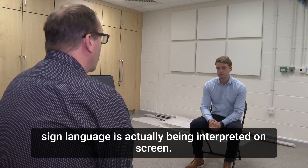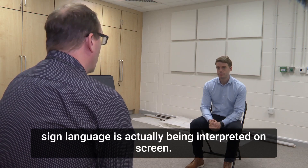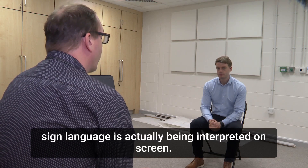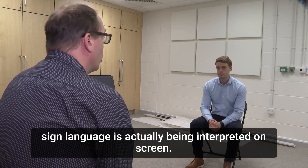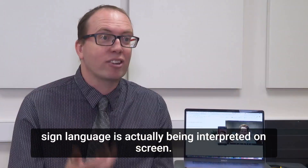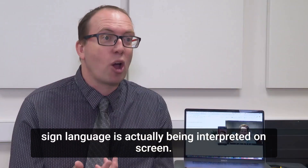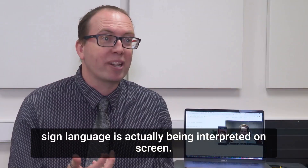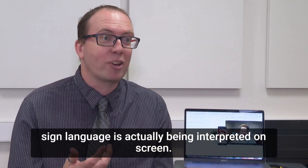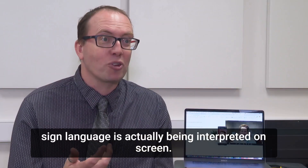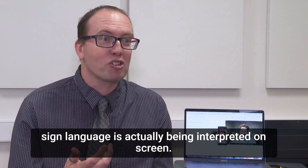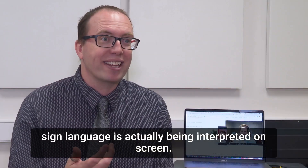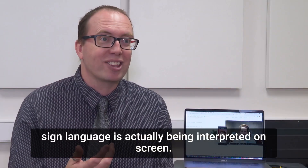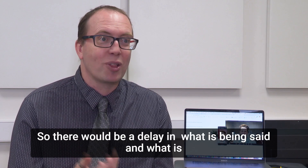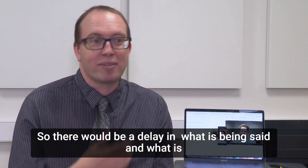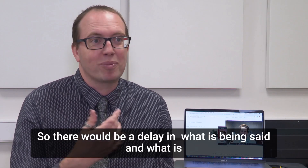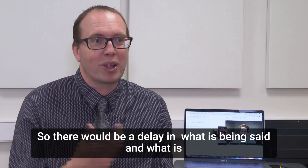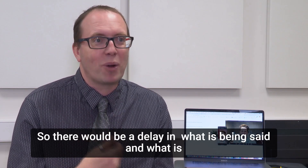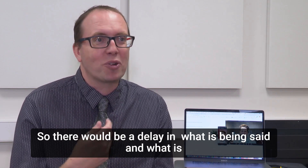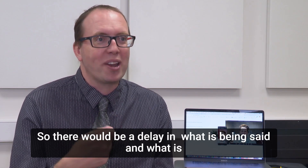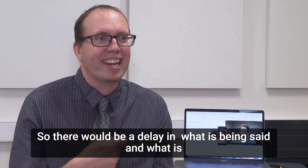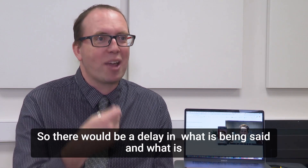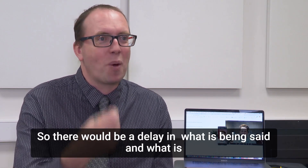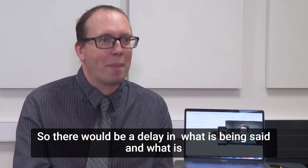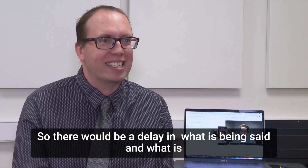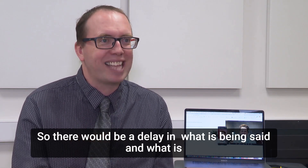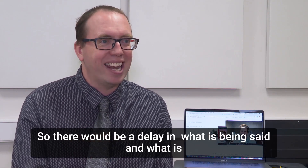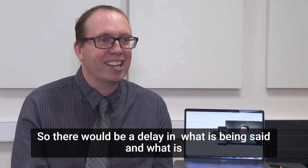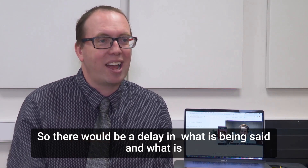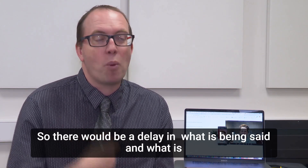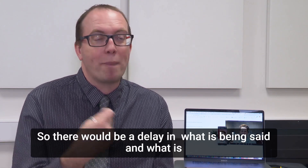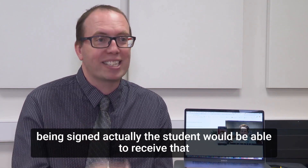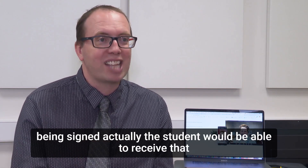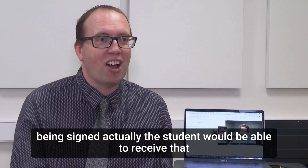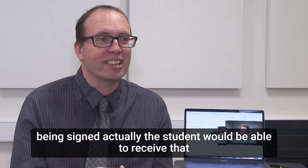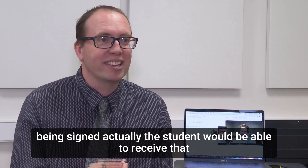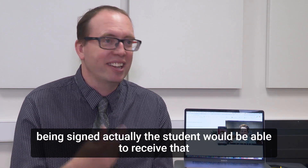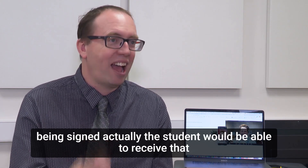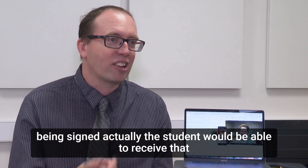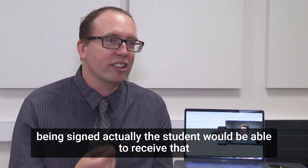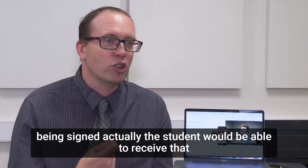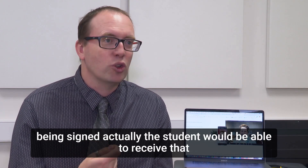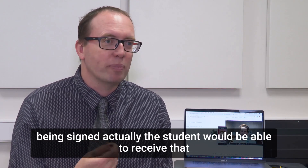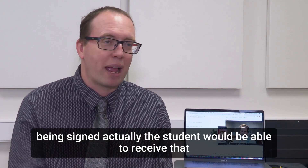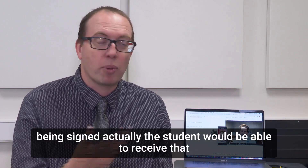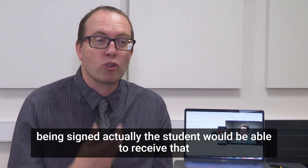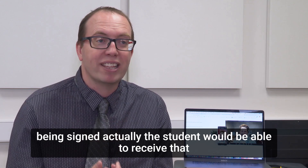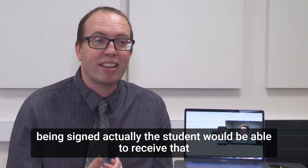is actually being interpreted on screen. So when you've got a delay in what's being said and what's being signed, actually the student be able to receive